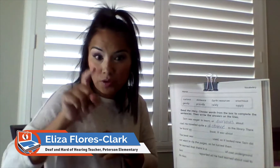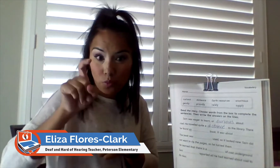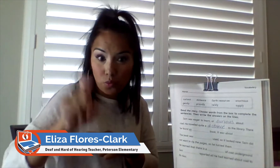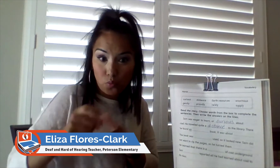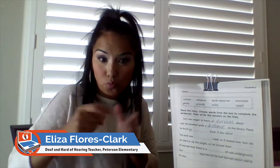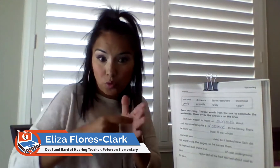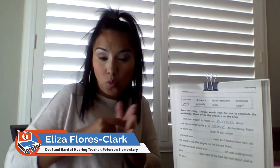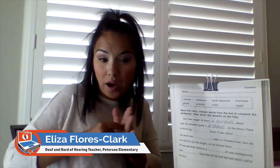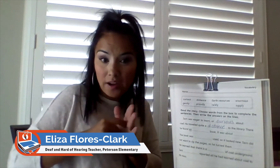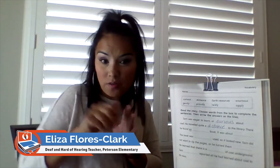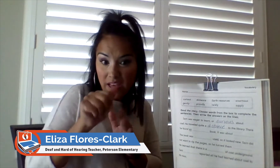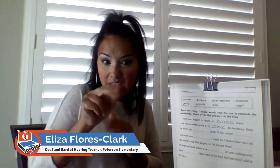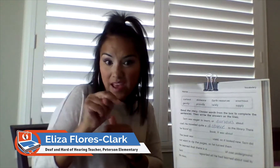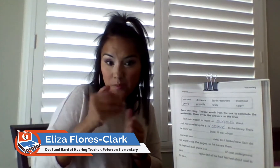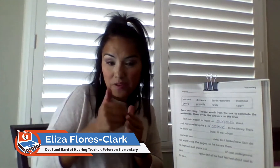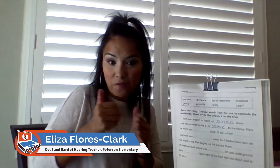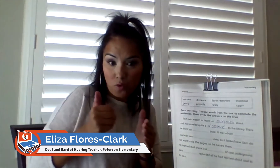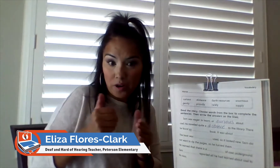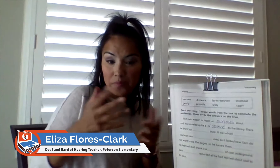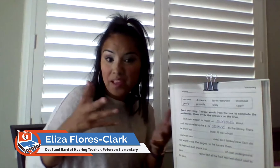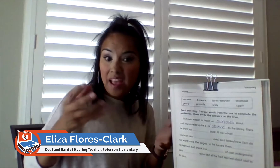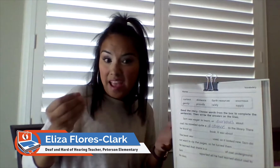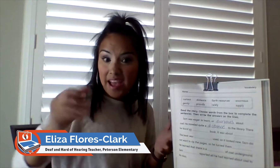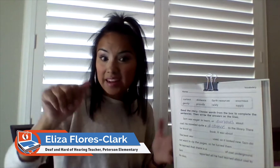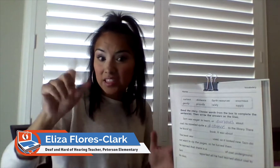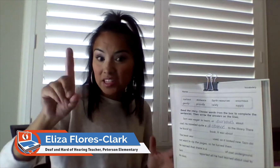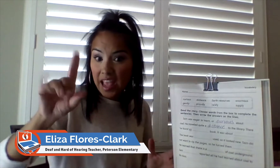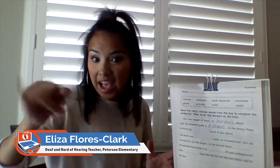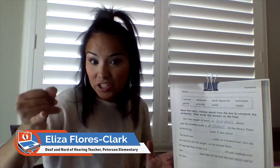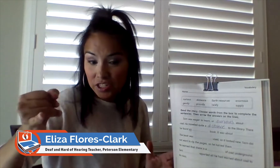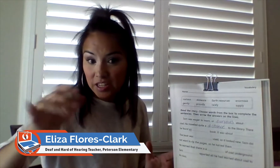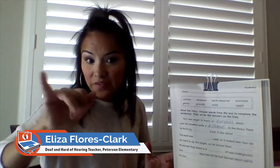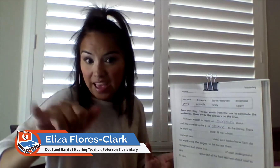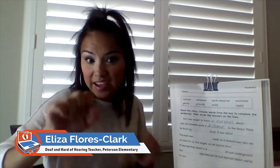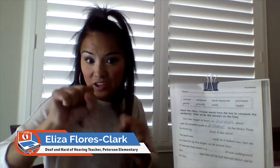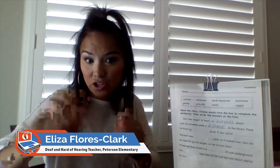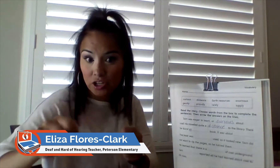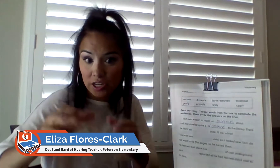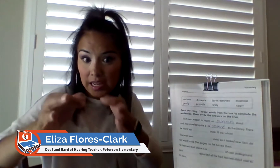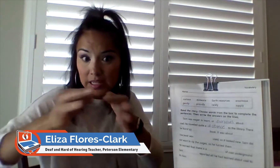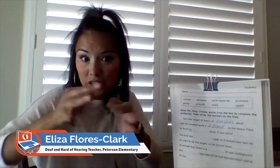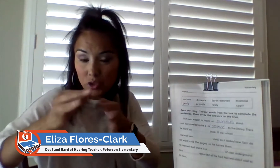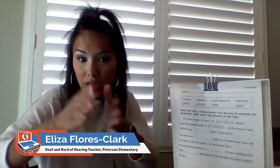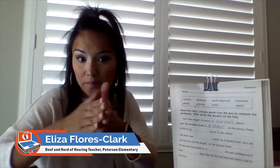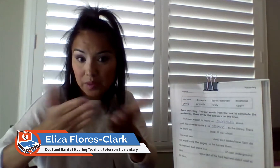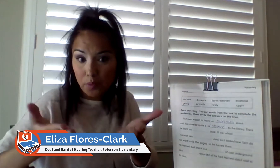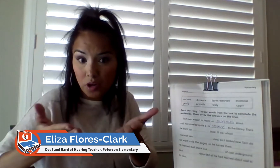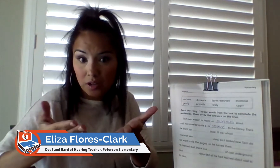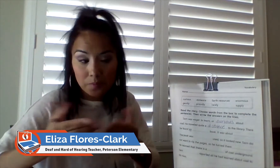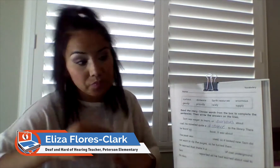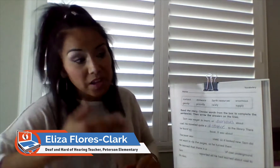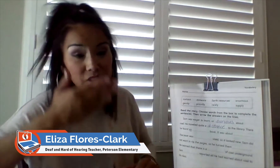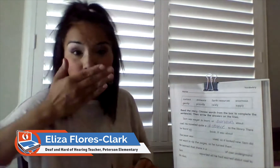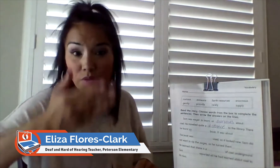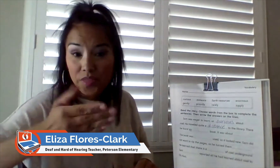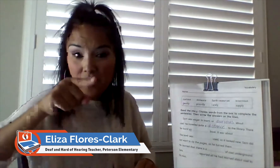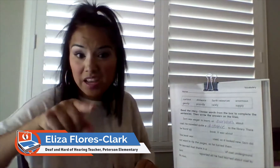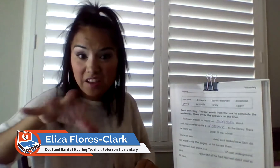would require the N before it, and it's an adjective that could describe the book. So there he